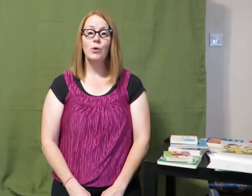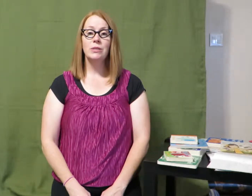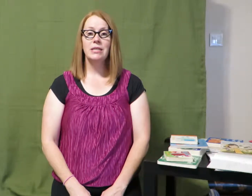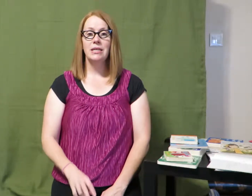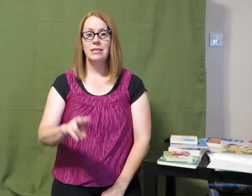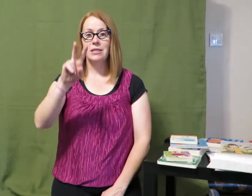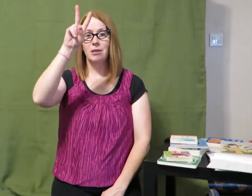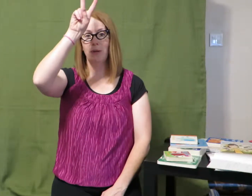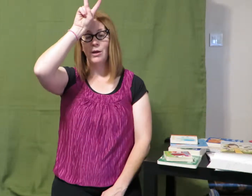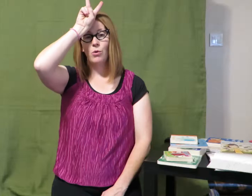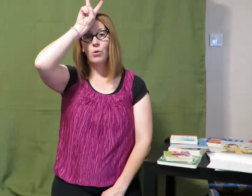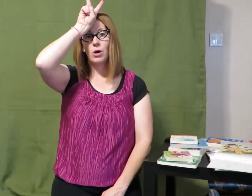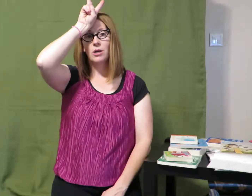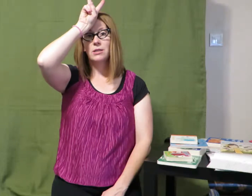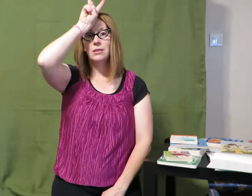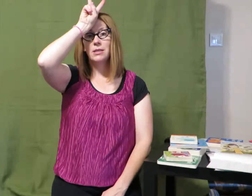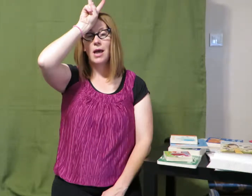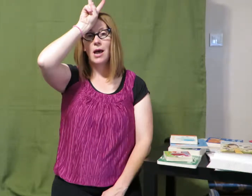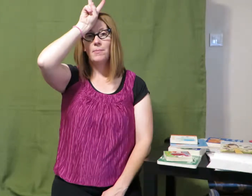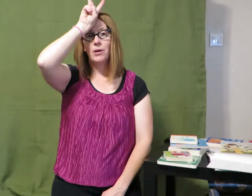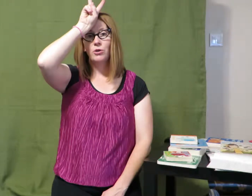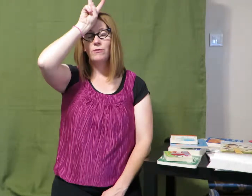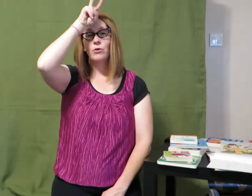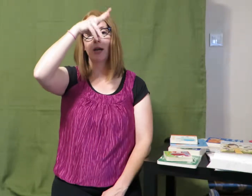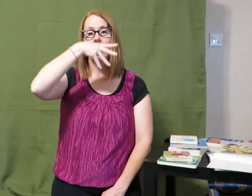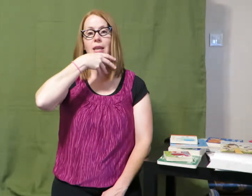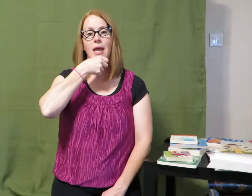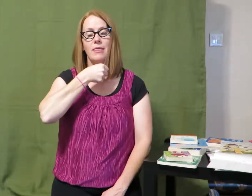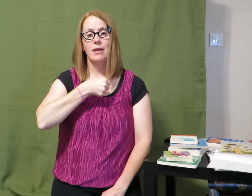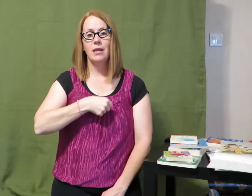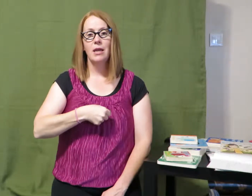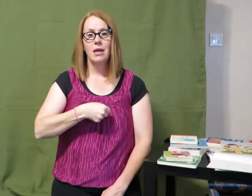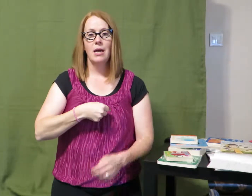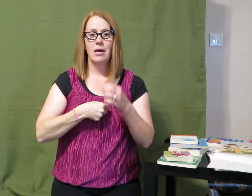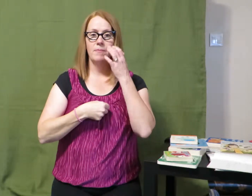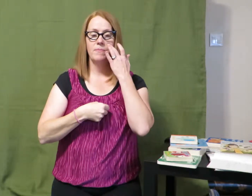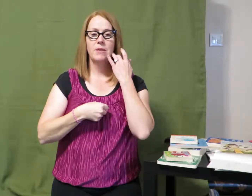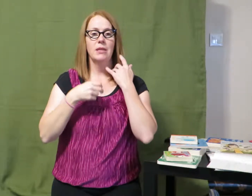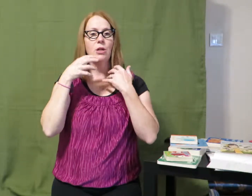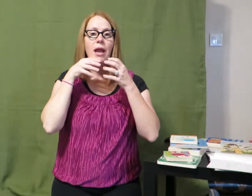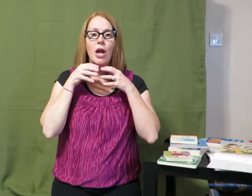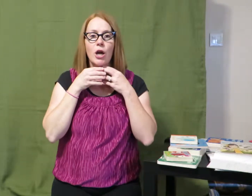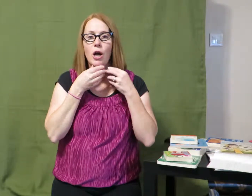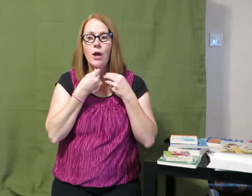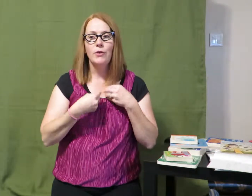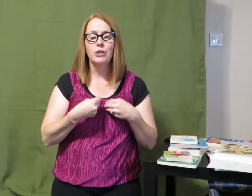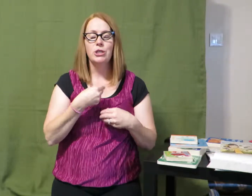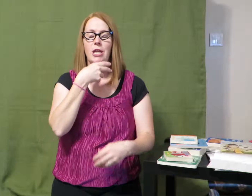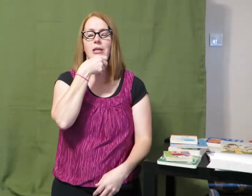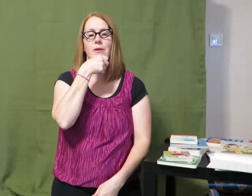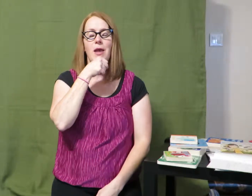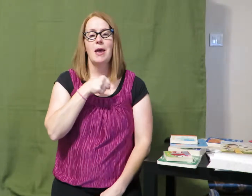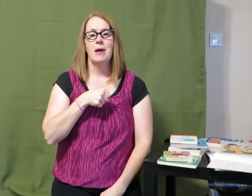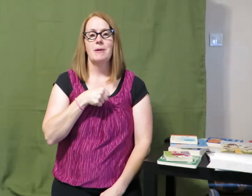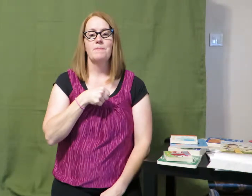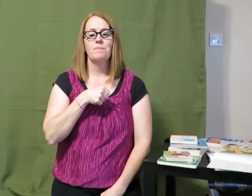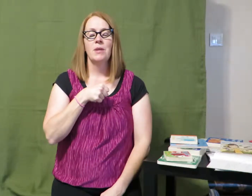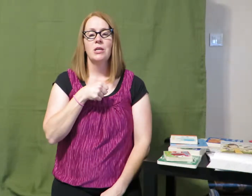Goat is going to be horns up on your forehead and then the little hair on their chin.